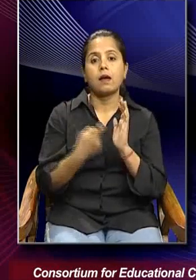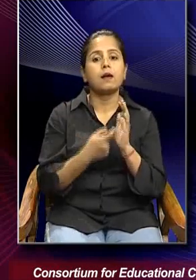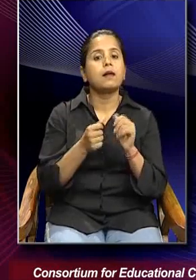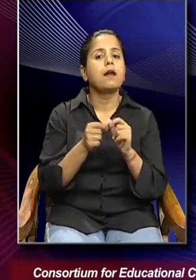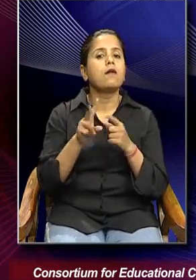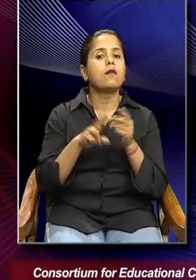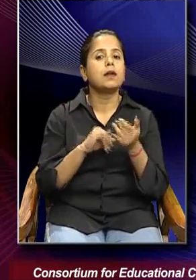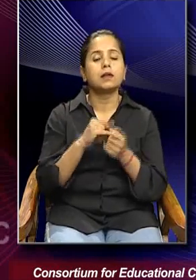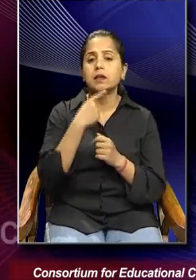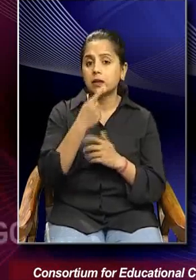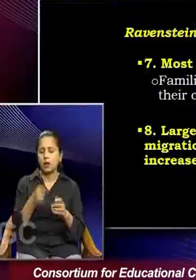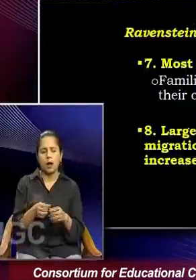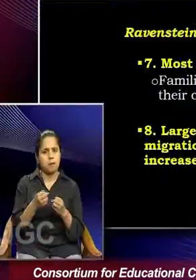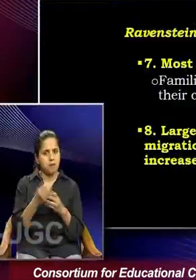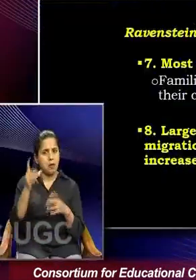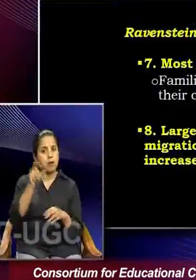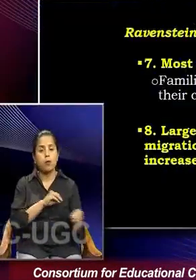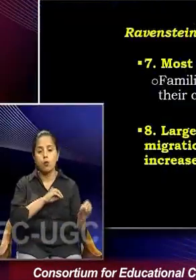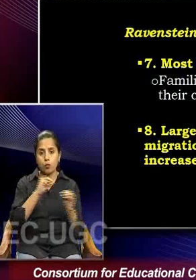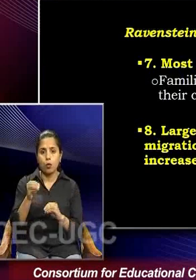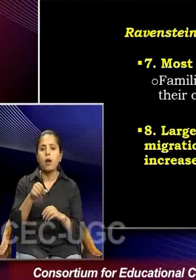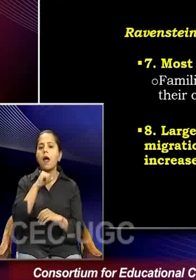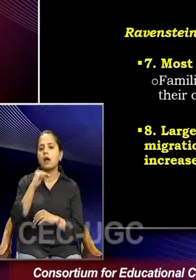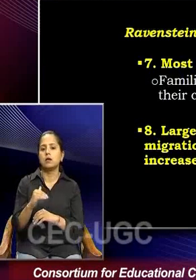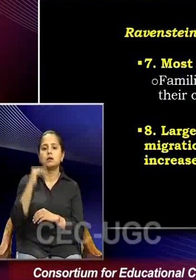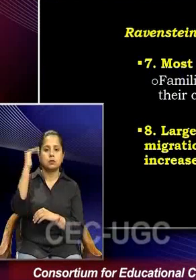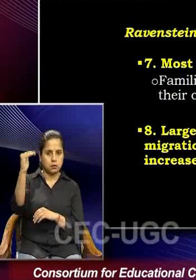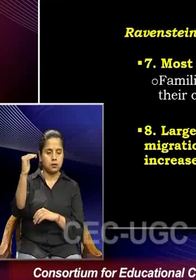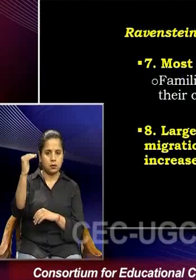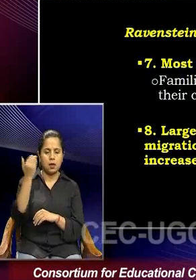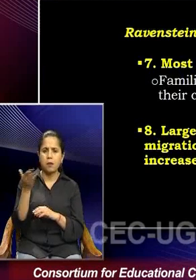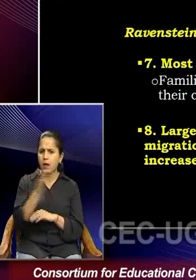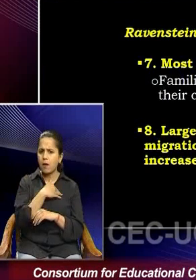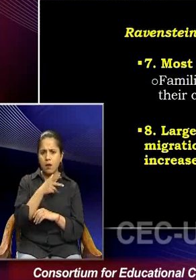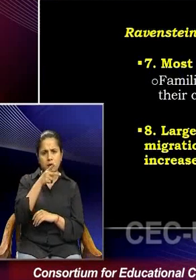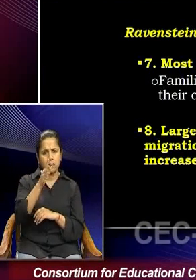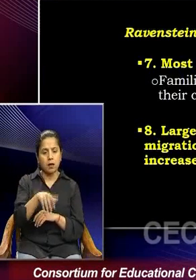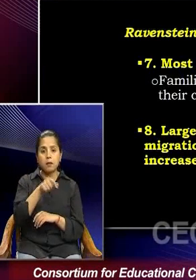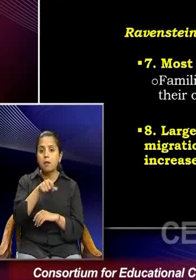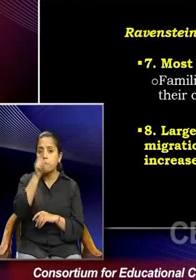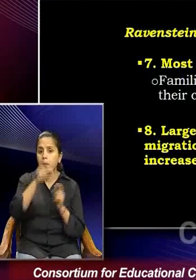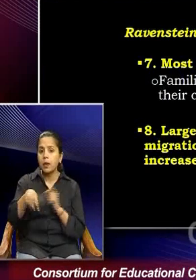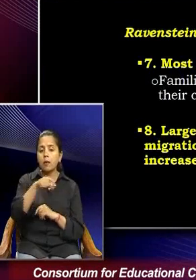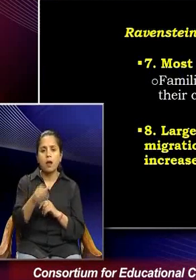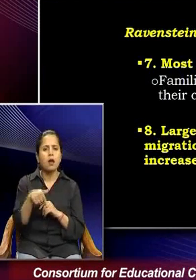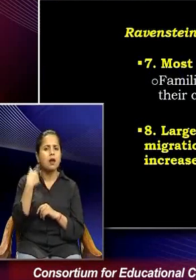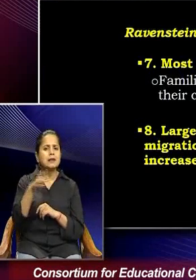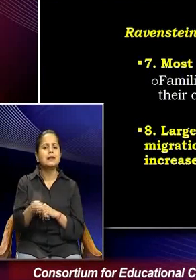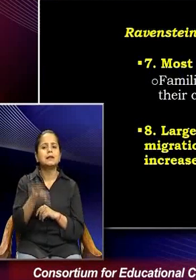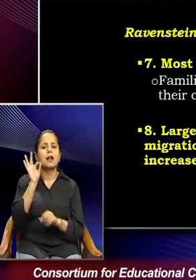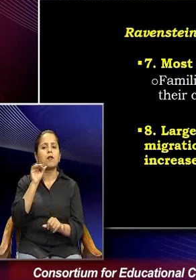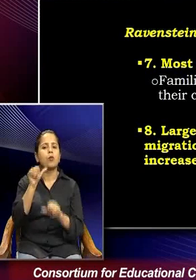that most migrants are adults. So as I said, that migration is a selective